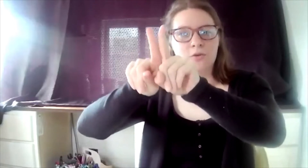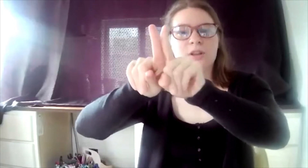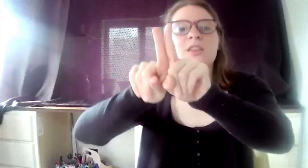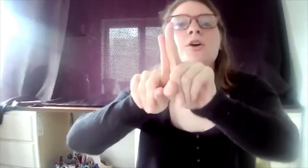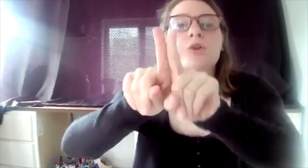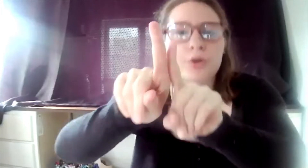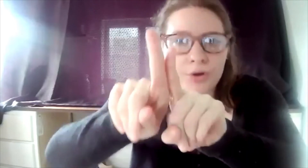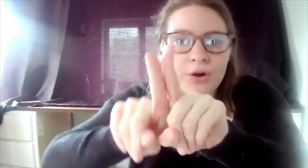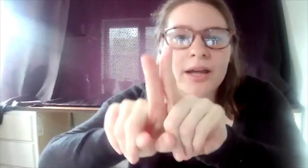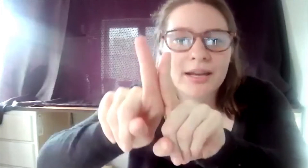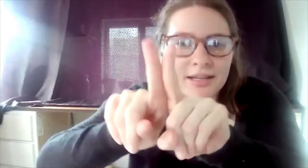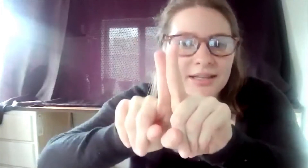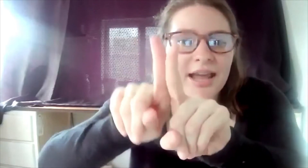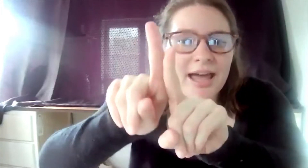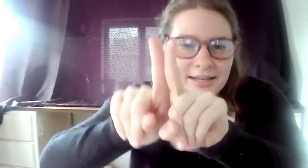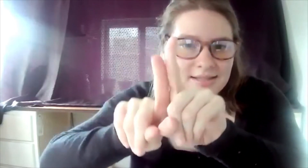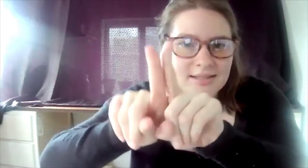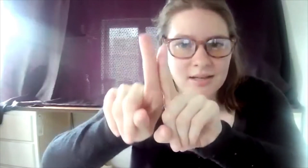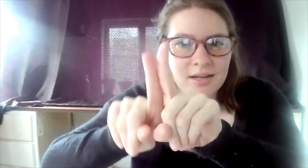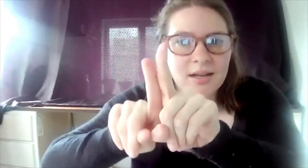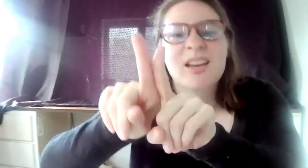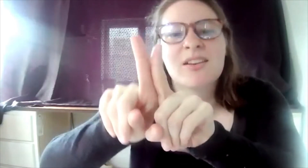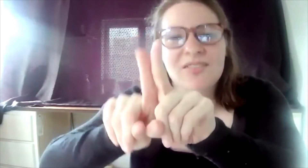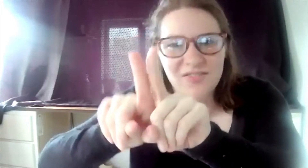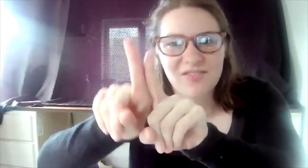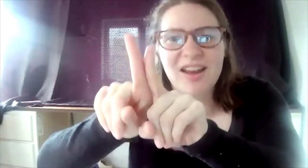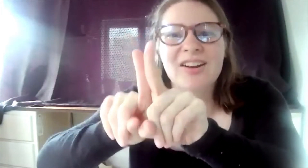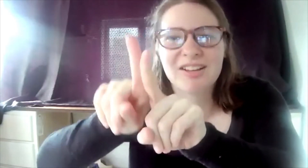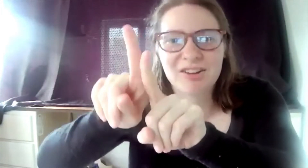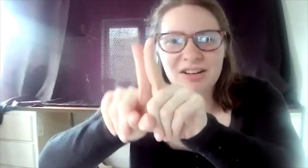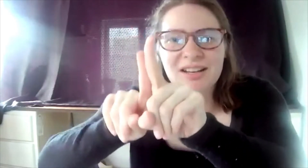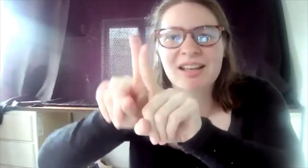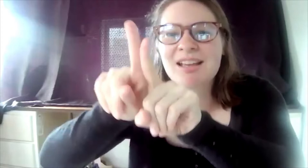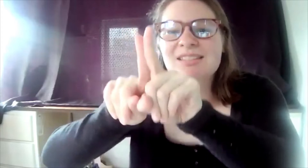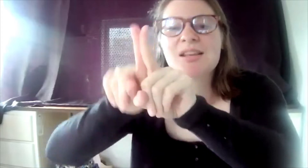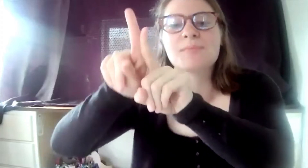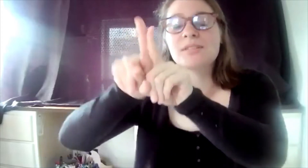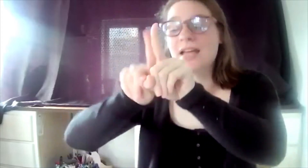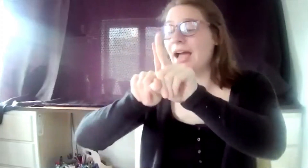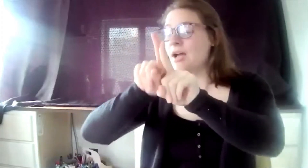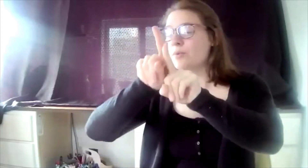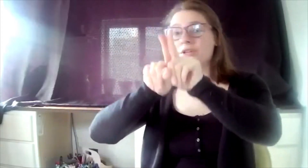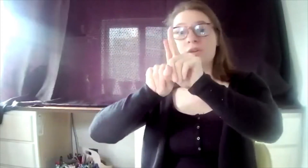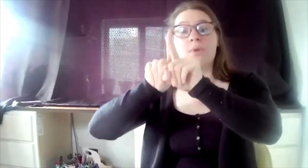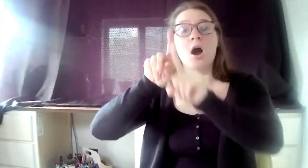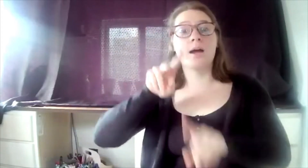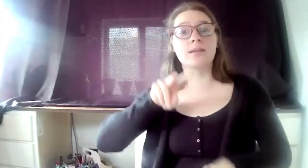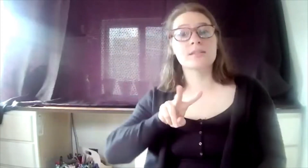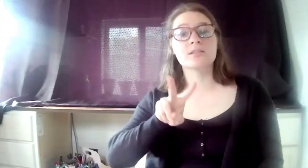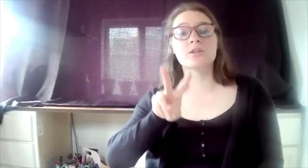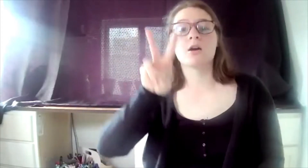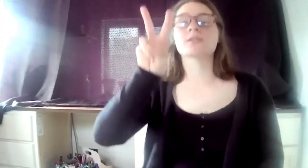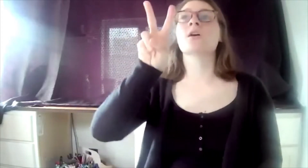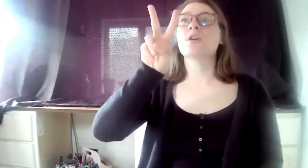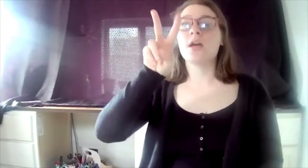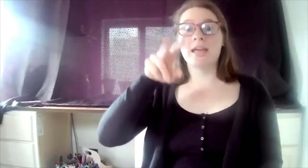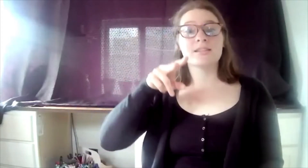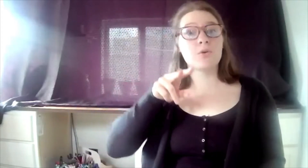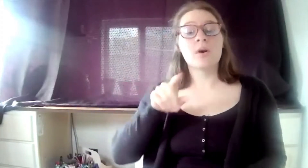forth. Good, yes. Very good. Someday I wish upon the stars. And so